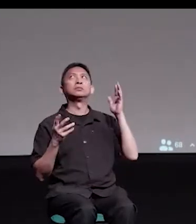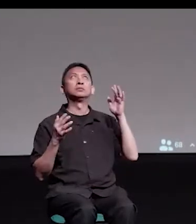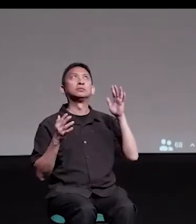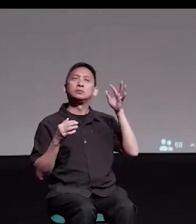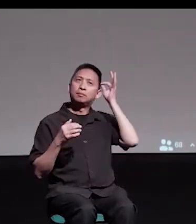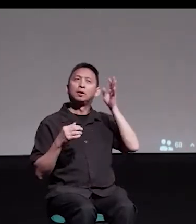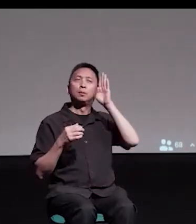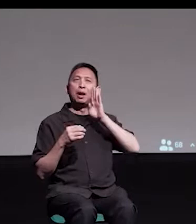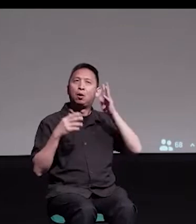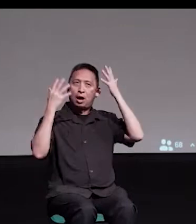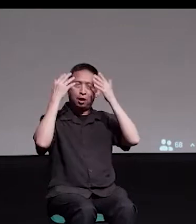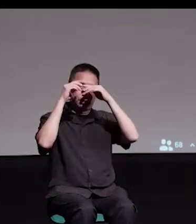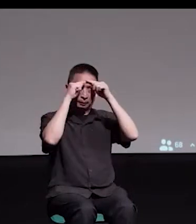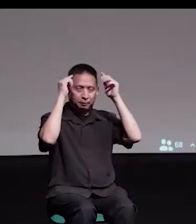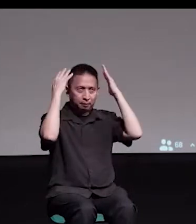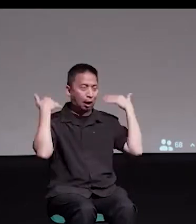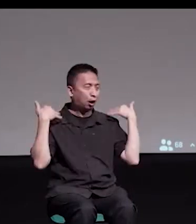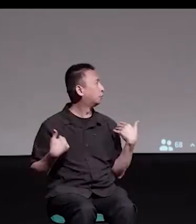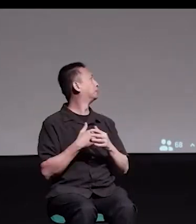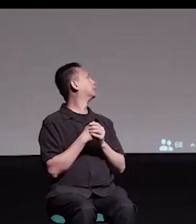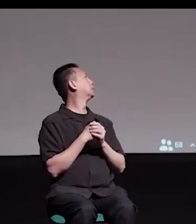I've got brown hair, long hair.